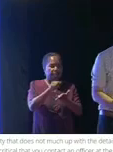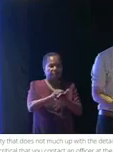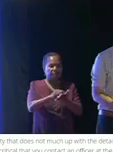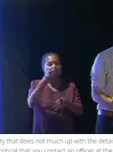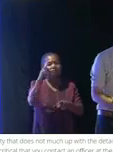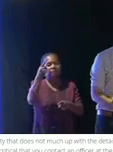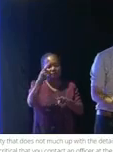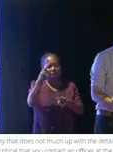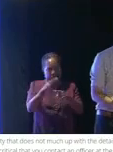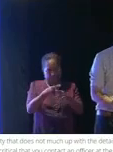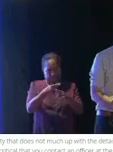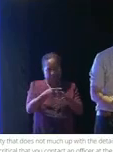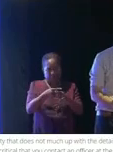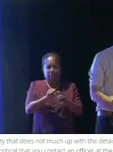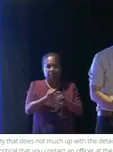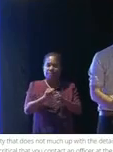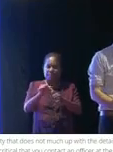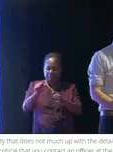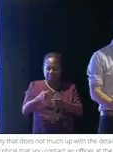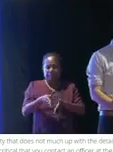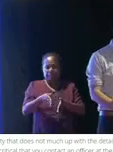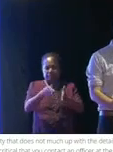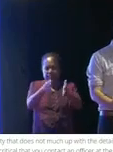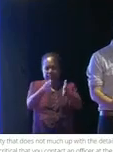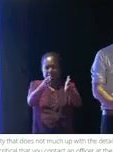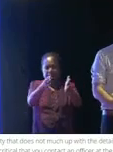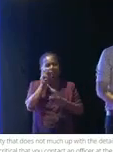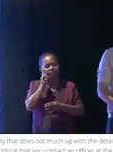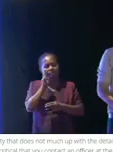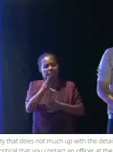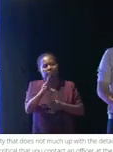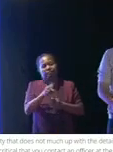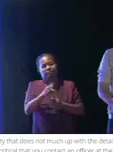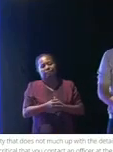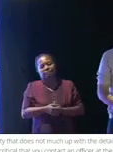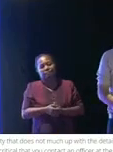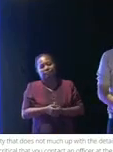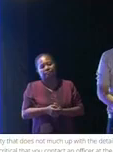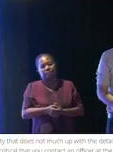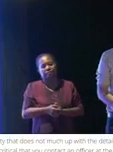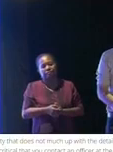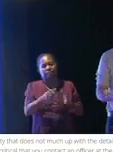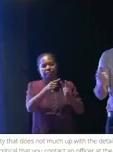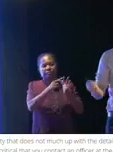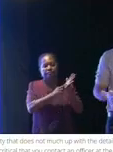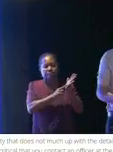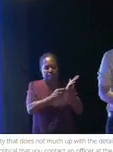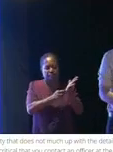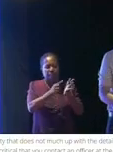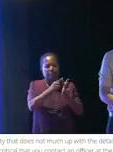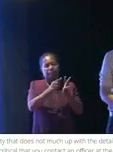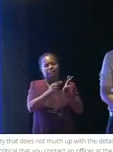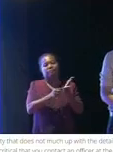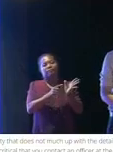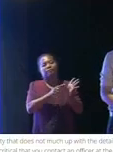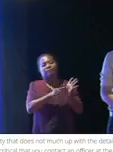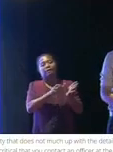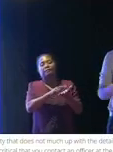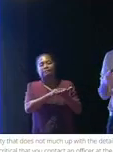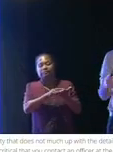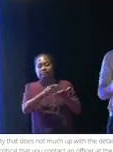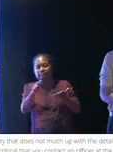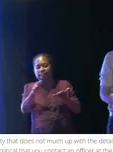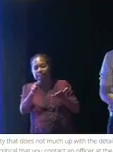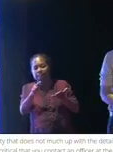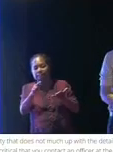and convenient way for you to have a look at the status of an entity, okay, and it shows you the results instantly,